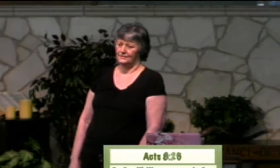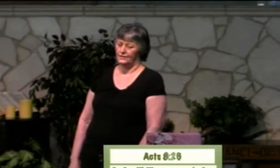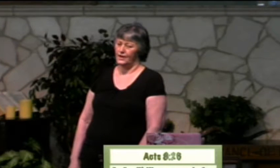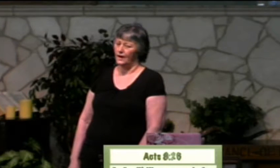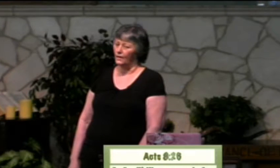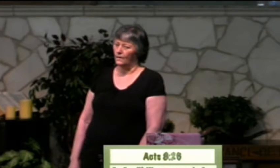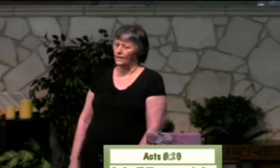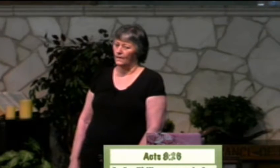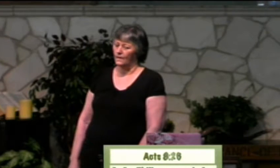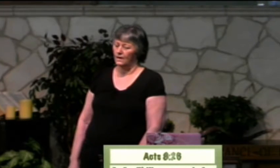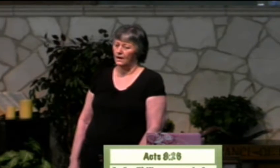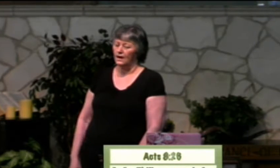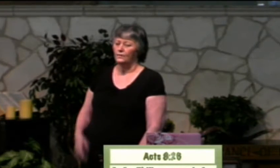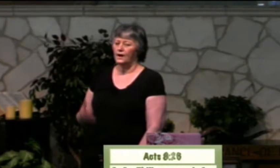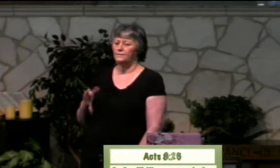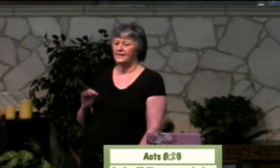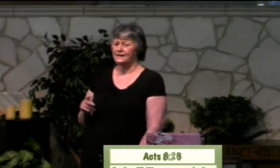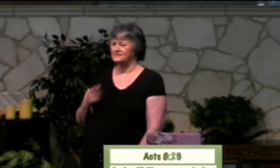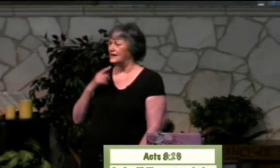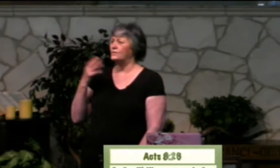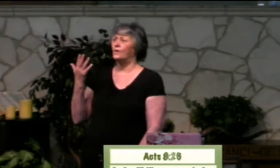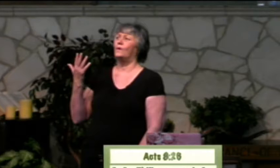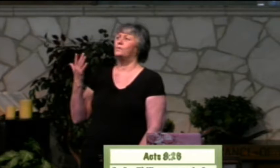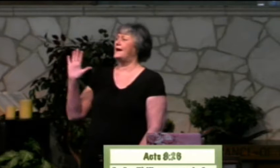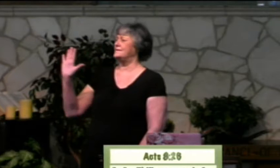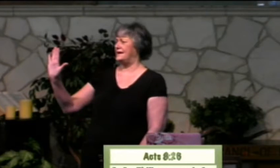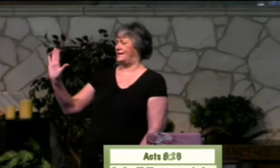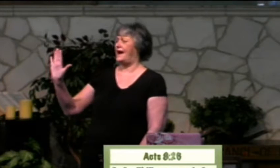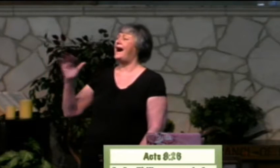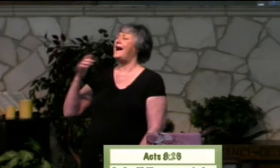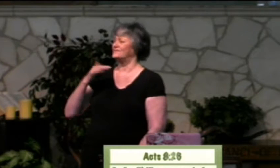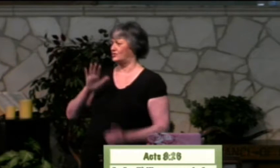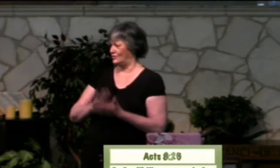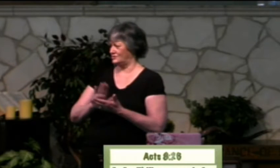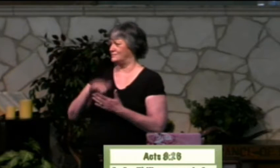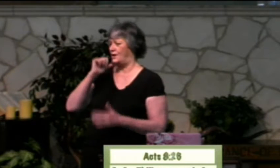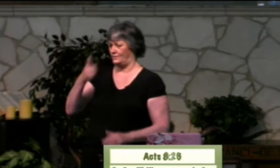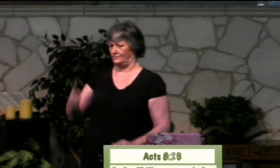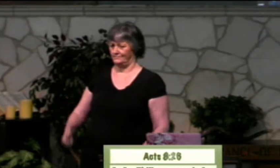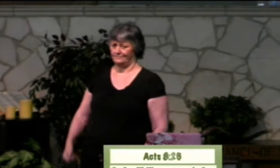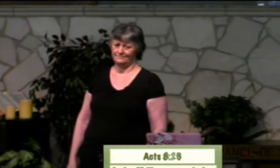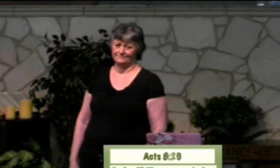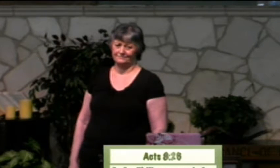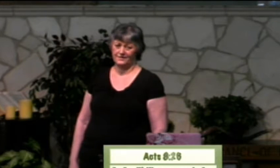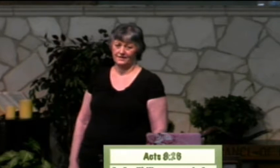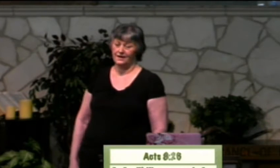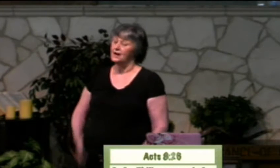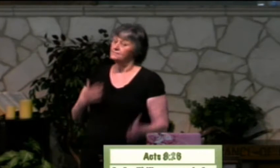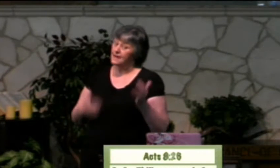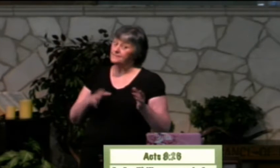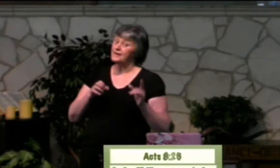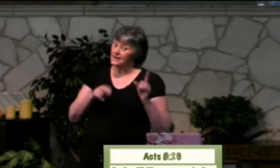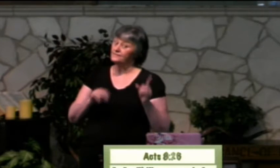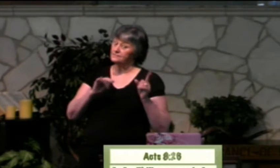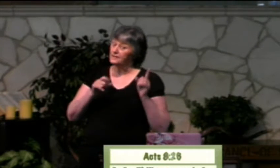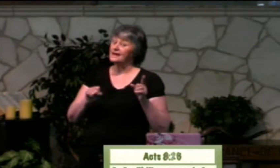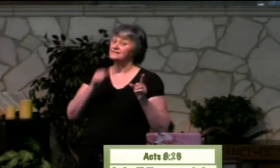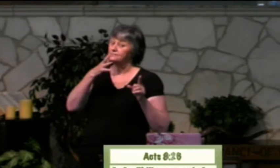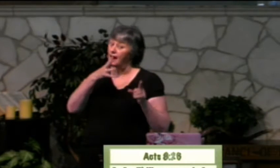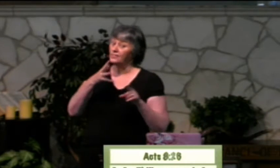You know, well, Blake would say, well, wait a minute, I have school tomorrow. Maybe even Blake's mother